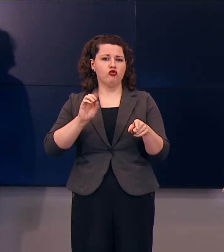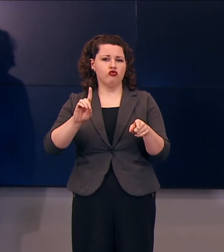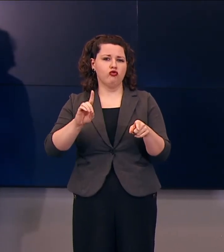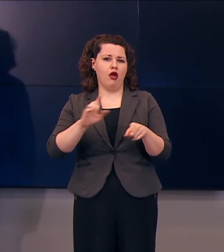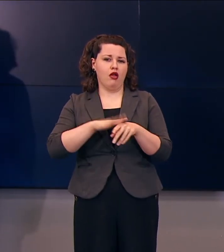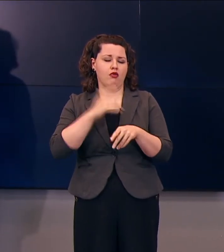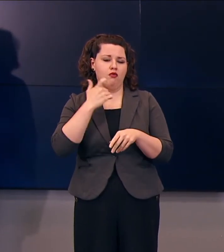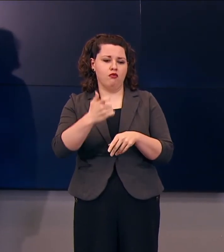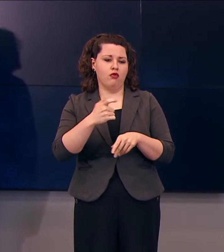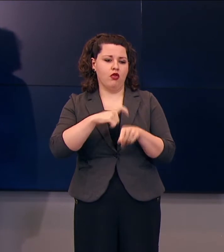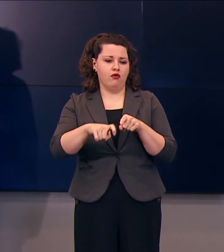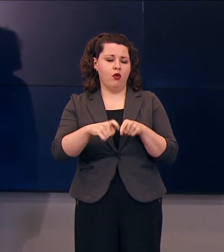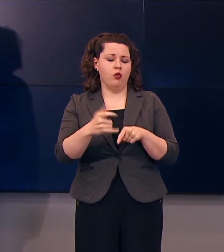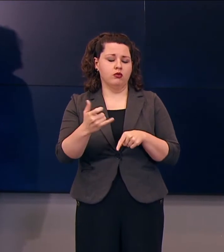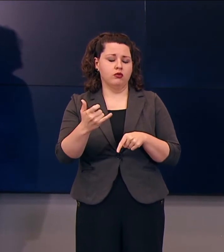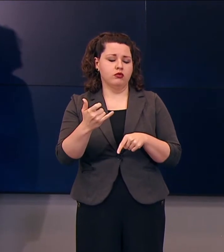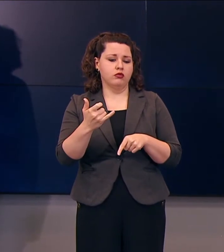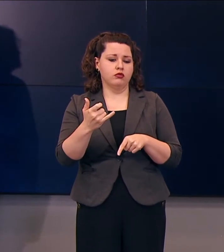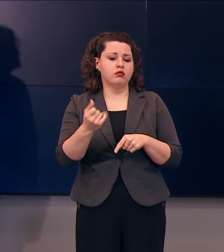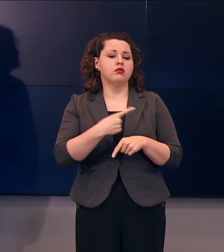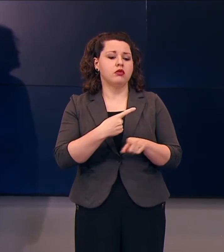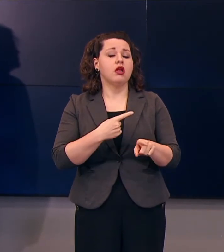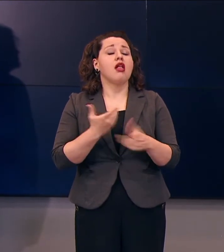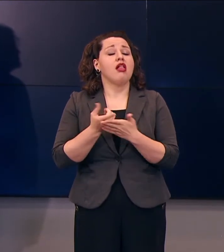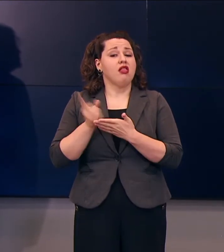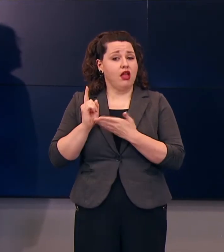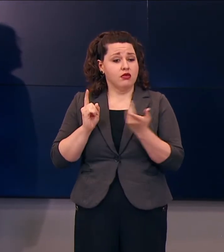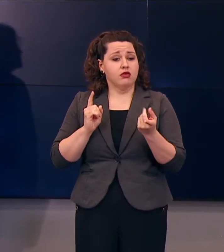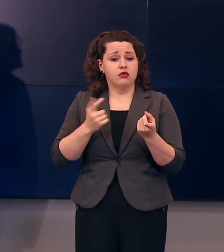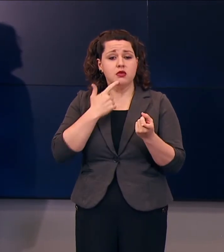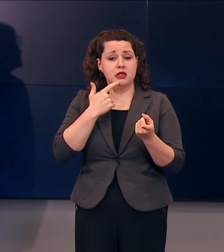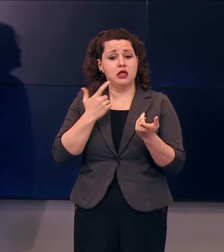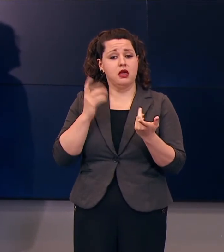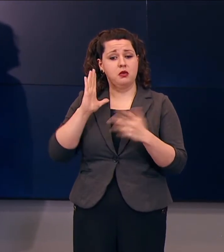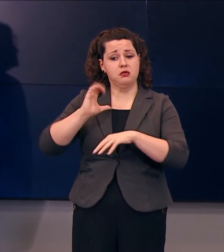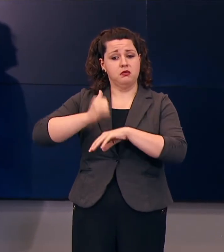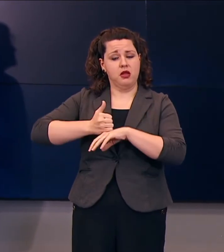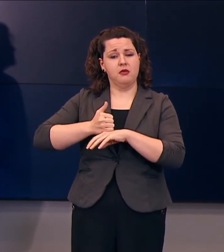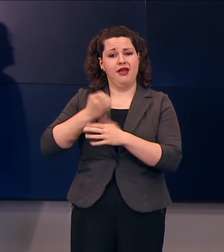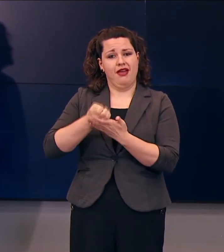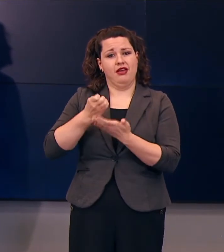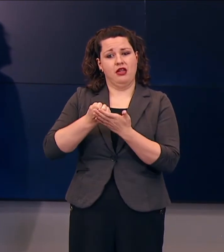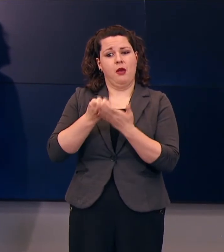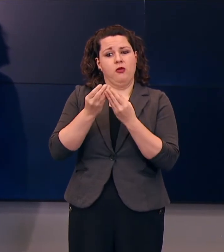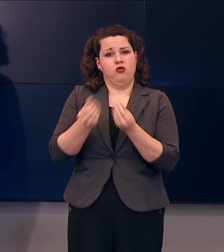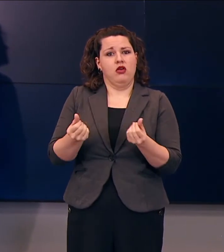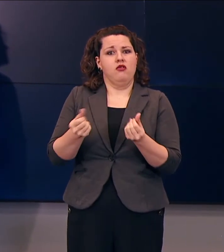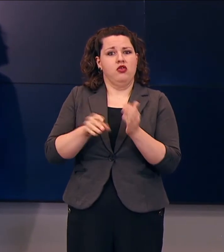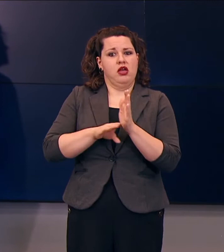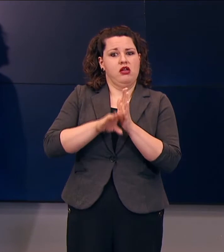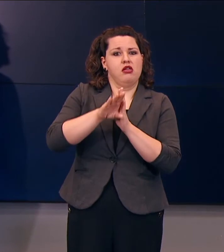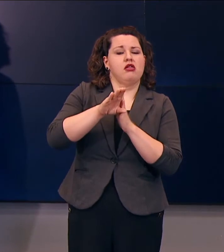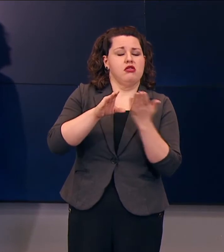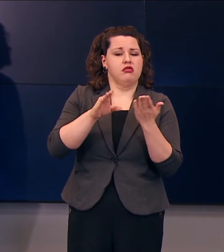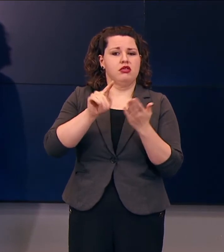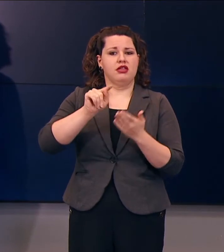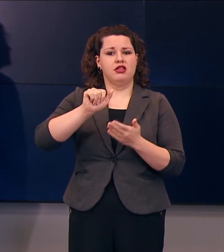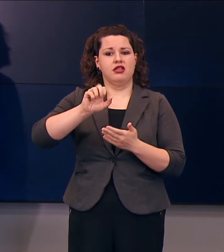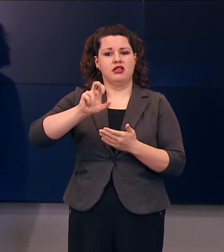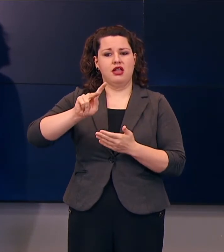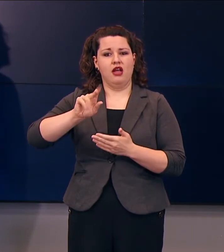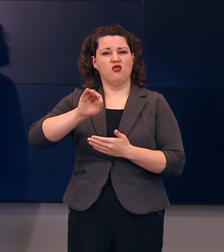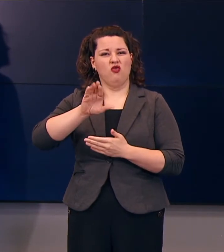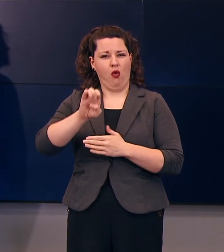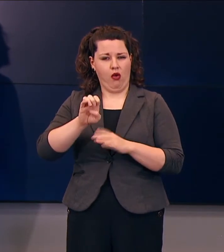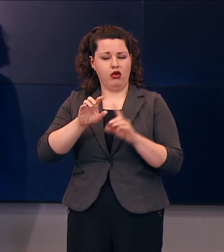Yeah, thank you, Governor. You indicated last week you're putting together an economic recovery task force, which I assume will be looking